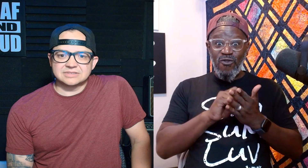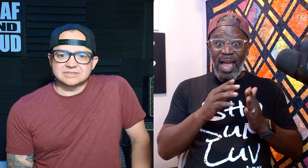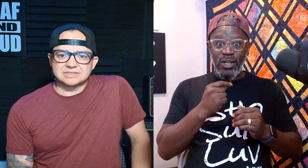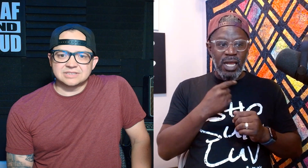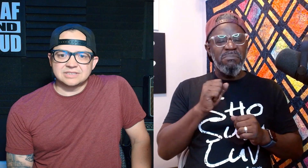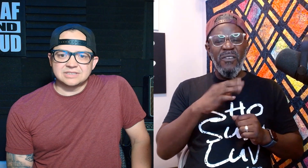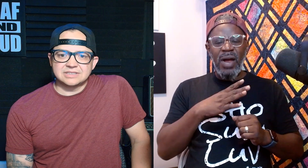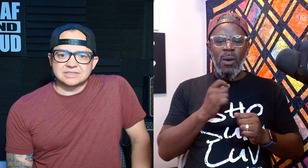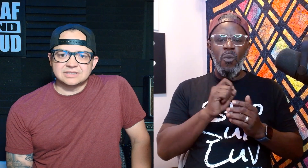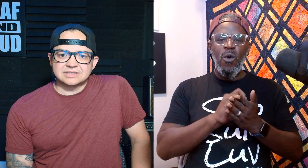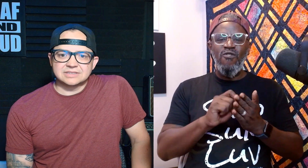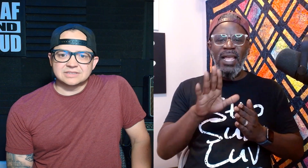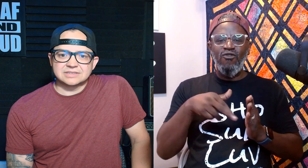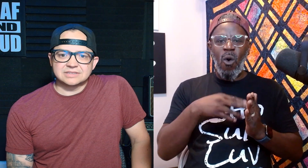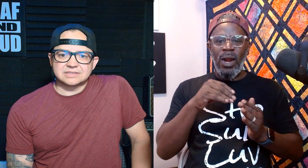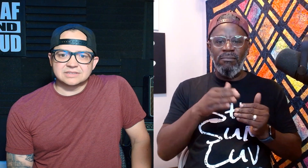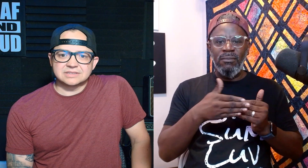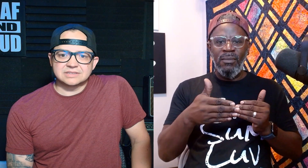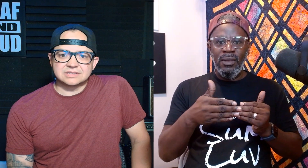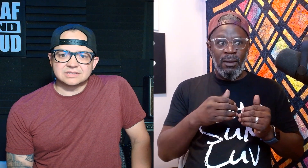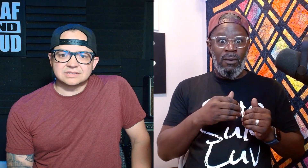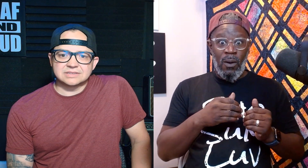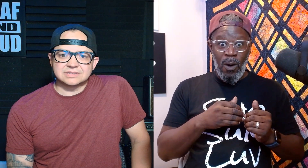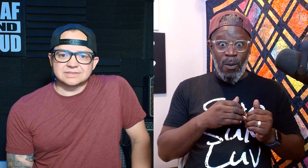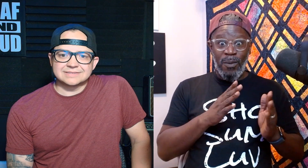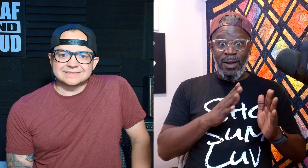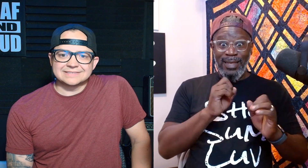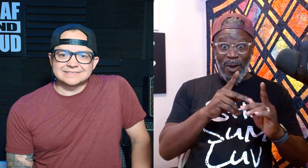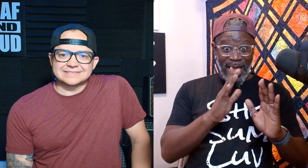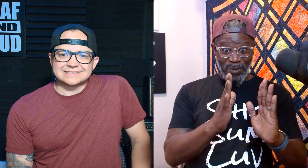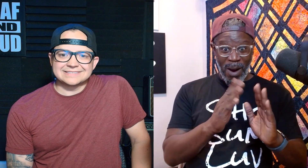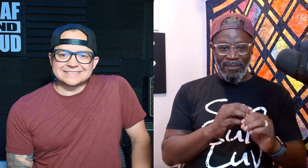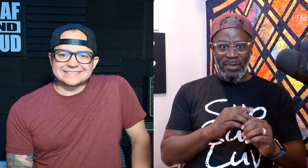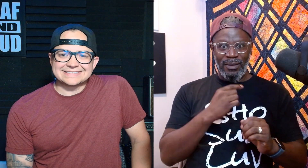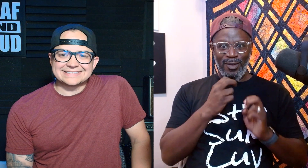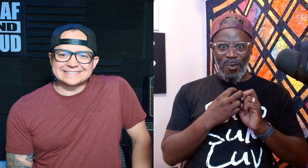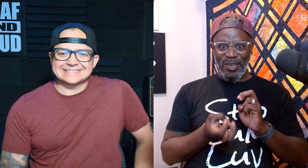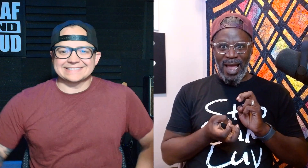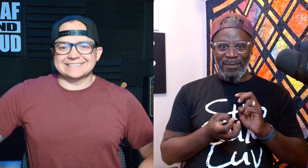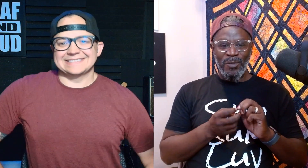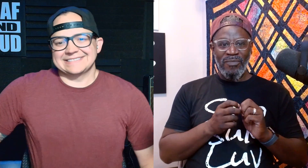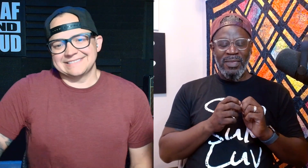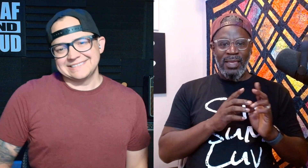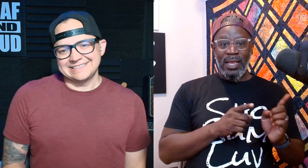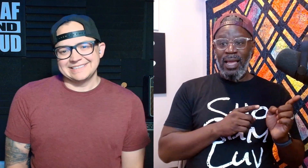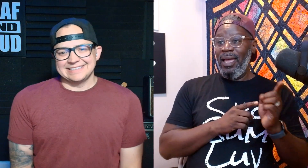So the writer said, fine, we'll write his role in. Oh, Cole, that's one. I'm shocked.